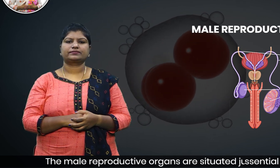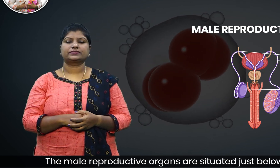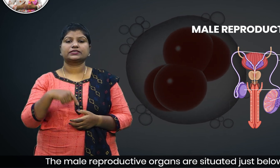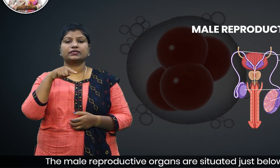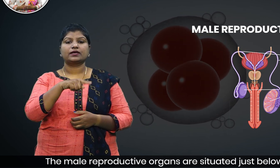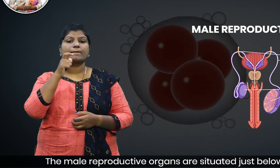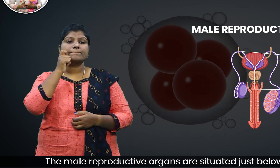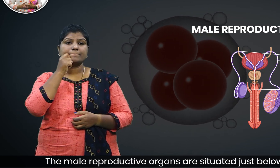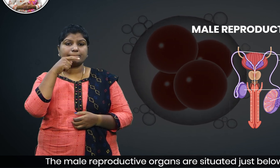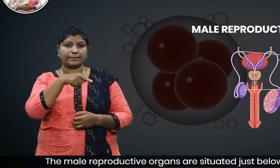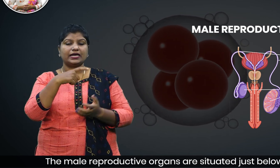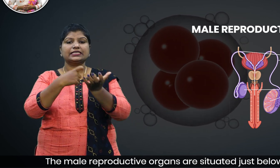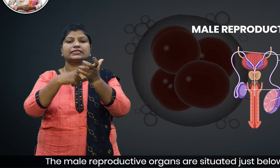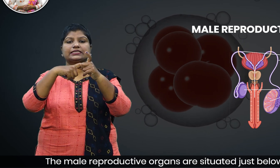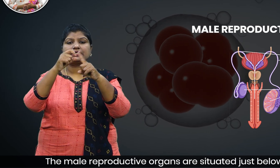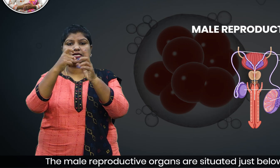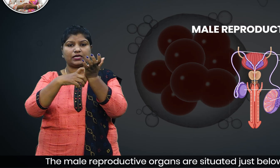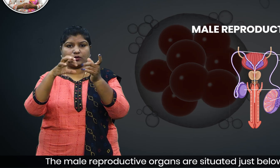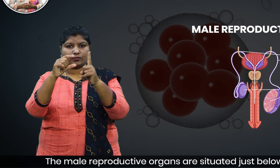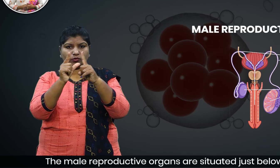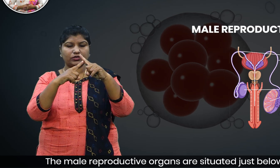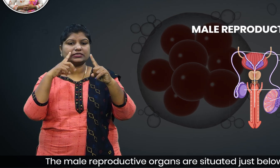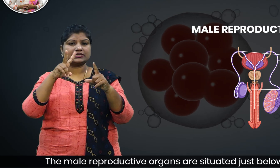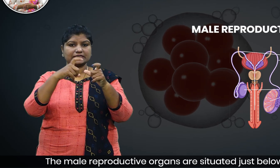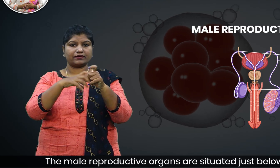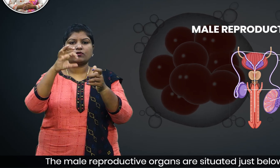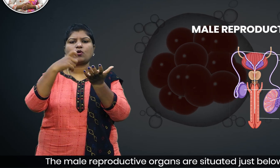The male reproductive organs are